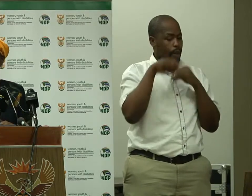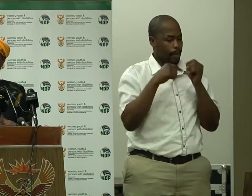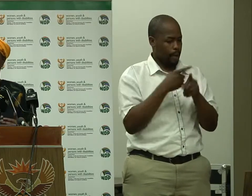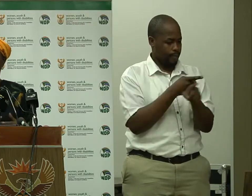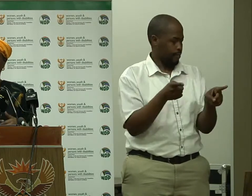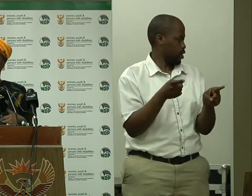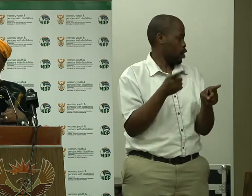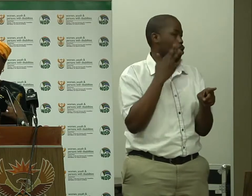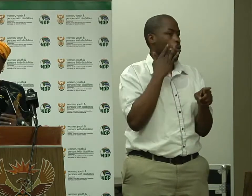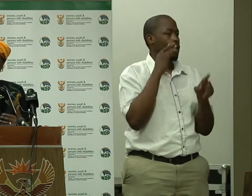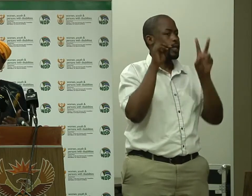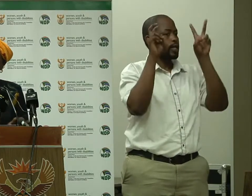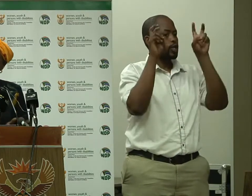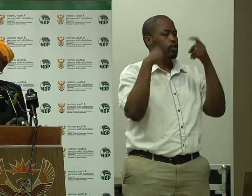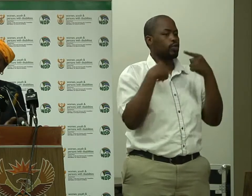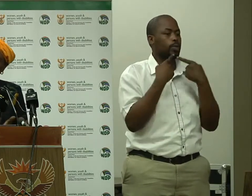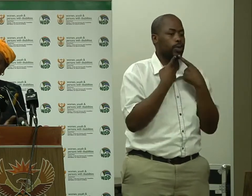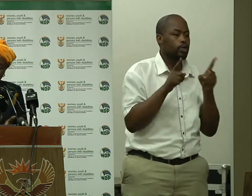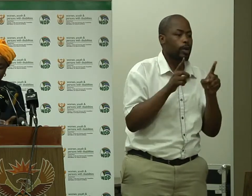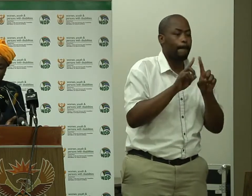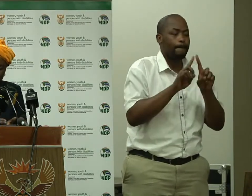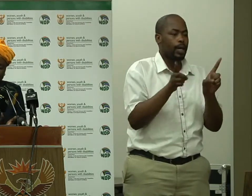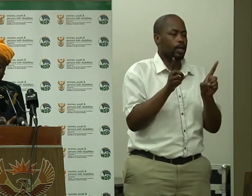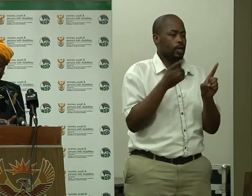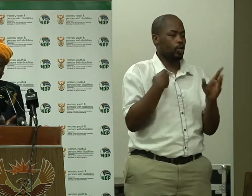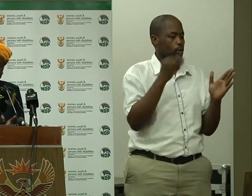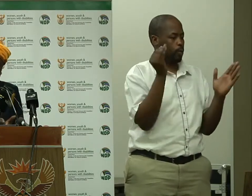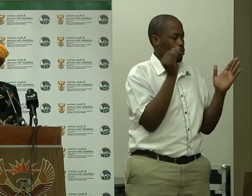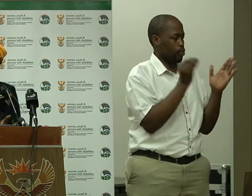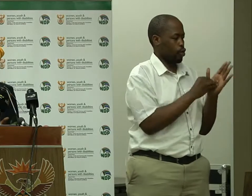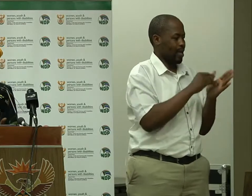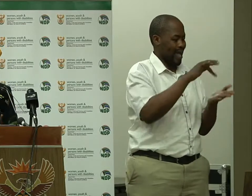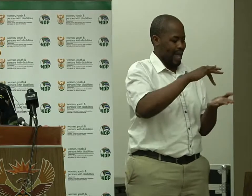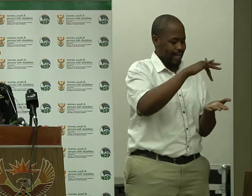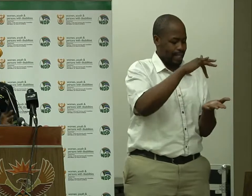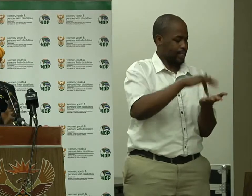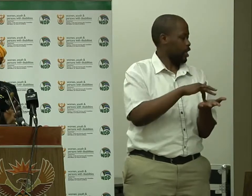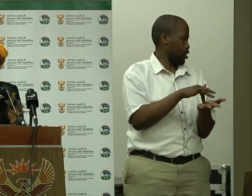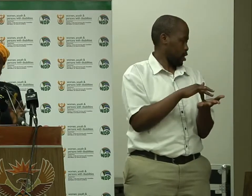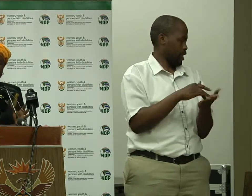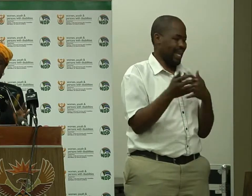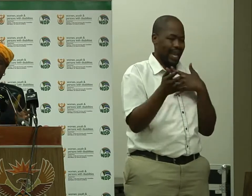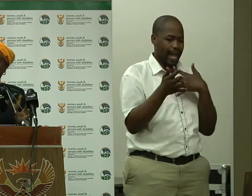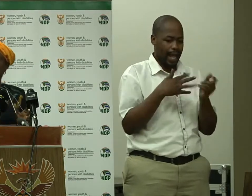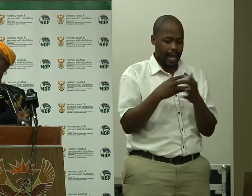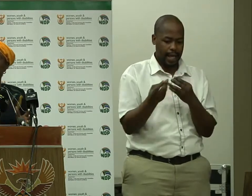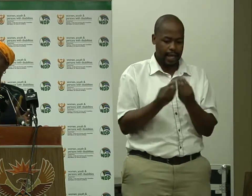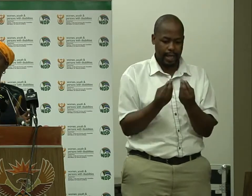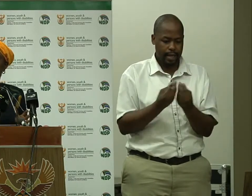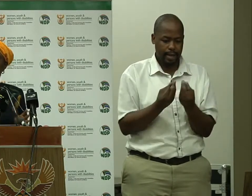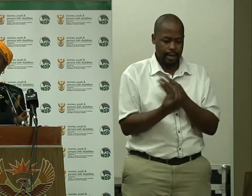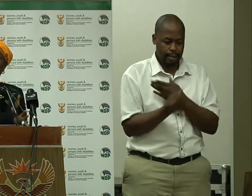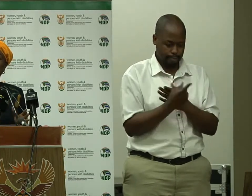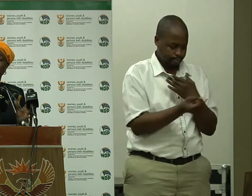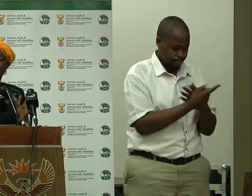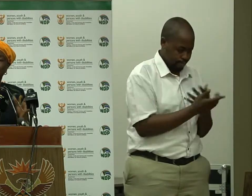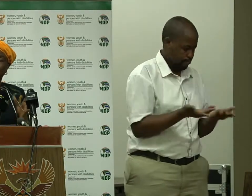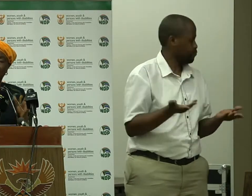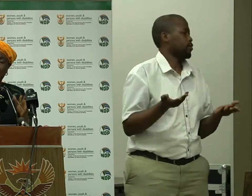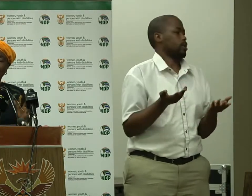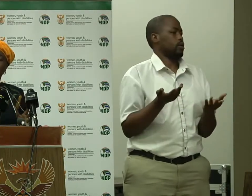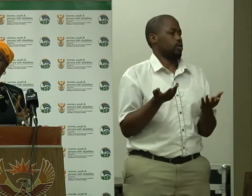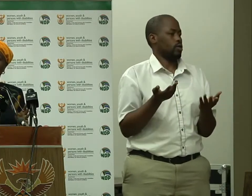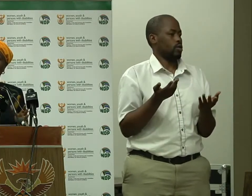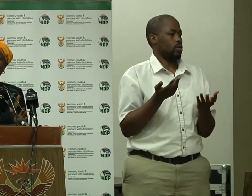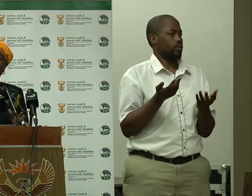it when the issue is raised, but was put right at the center, that whatever disaster management